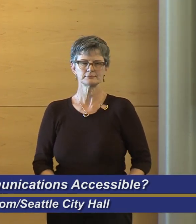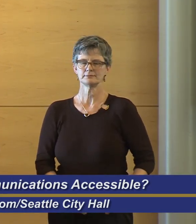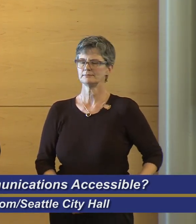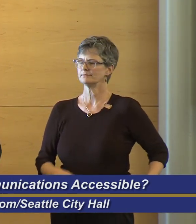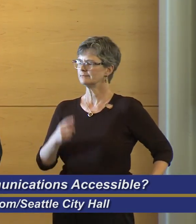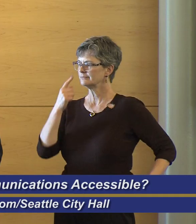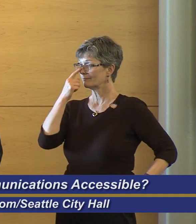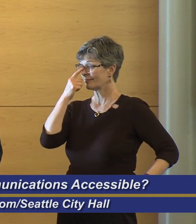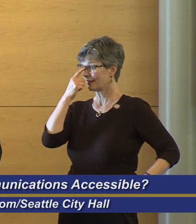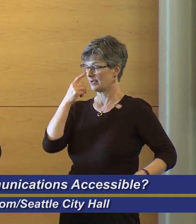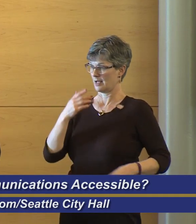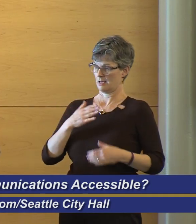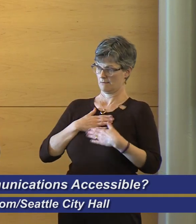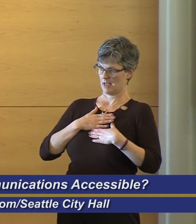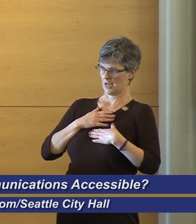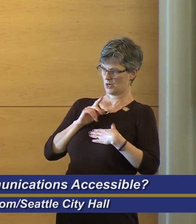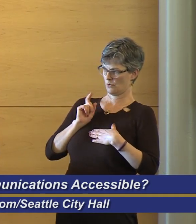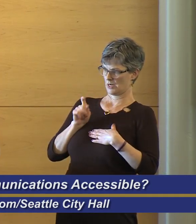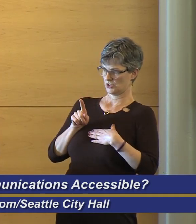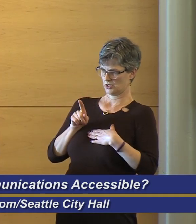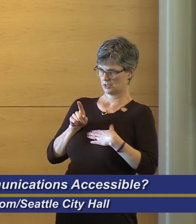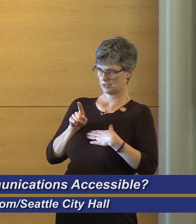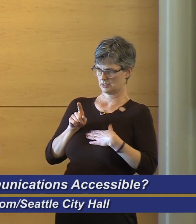Other questions?